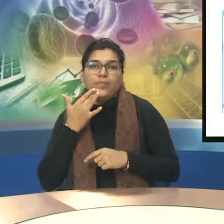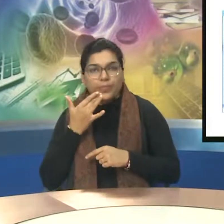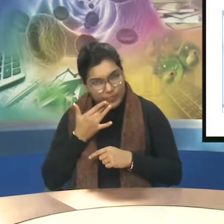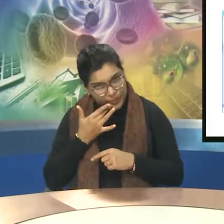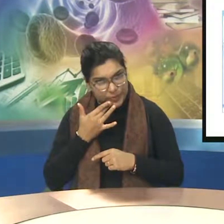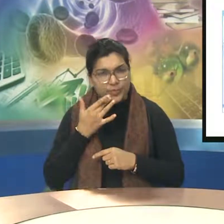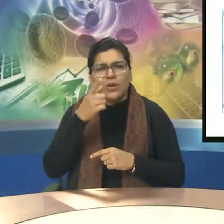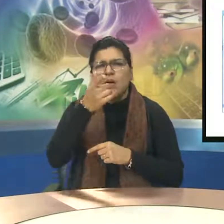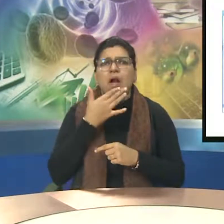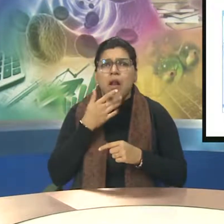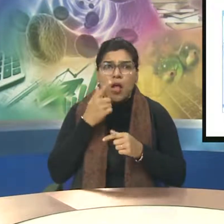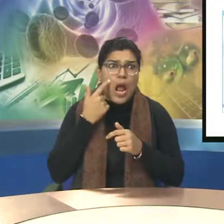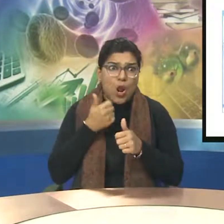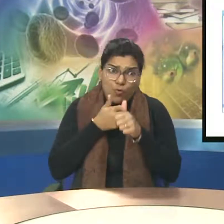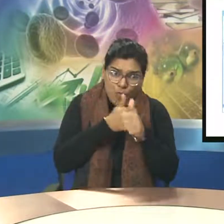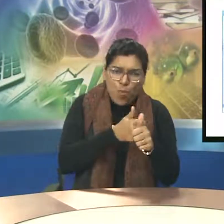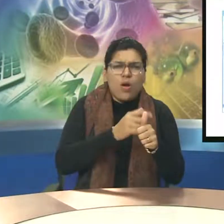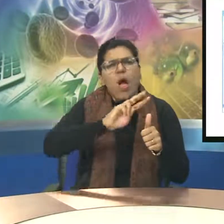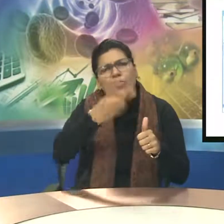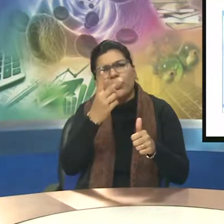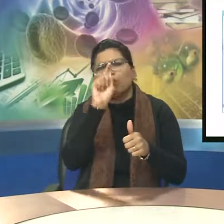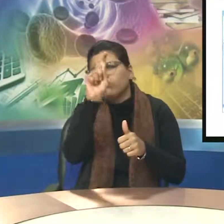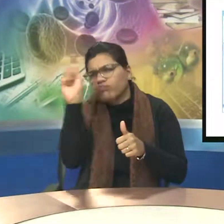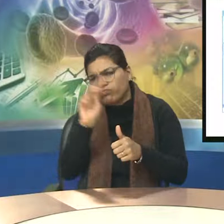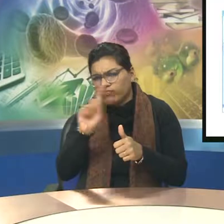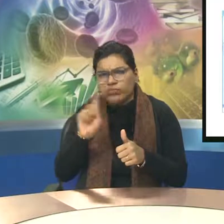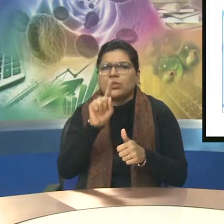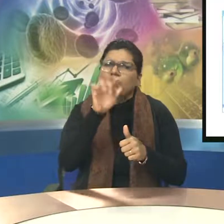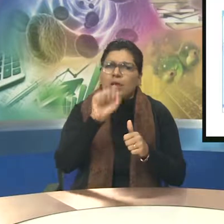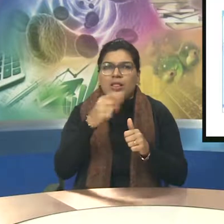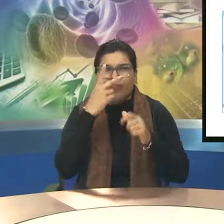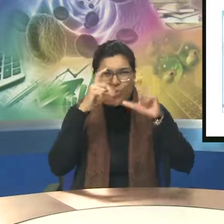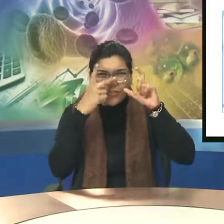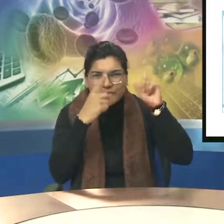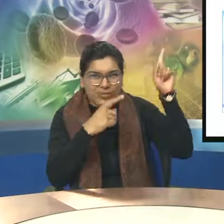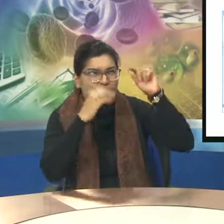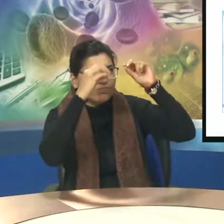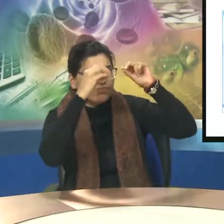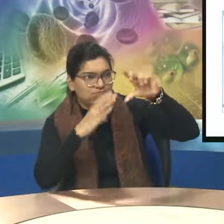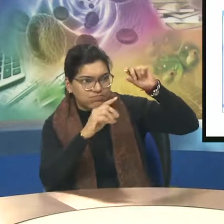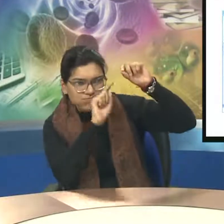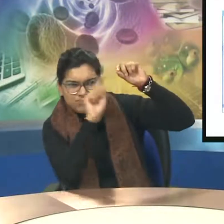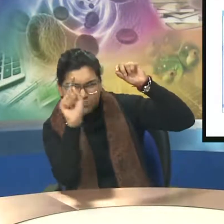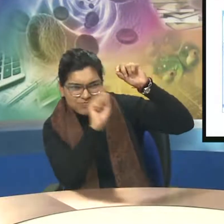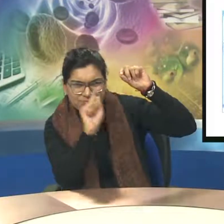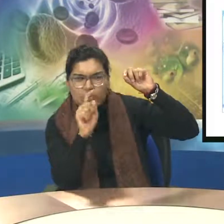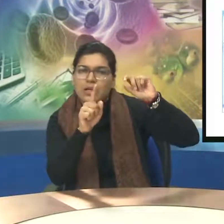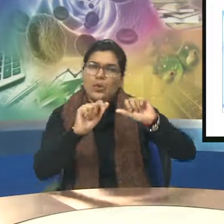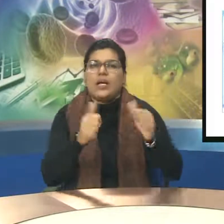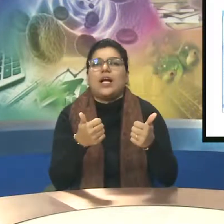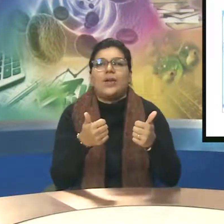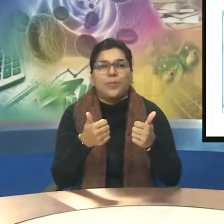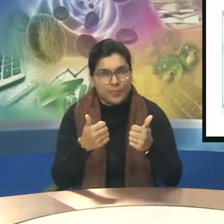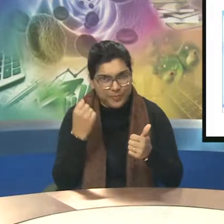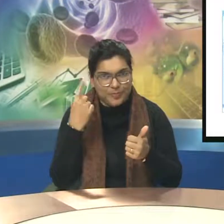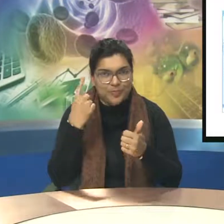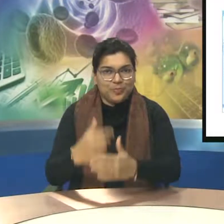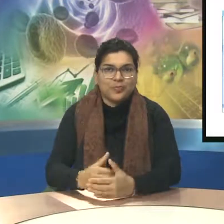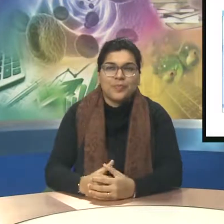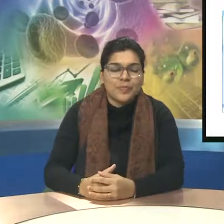like any line or something important to be noticed, you can highlight that